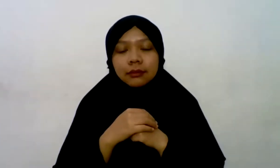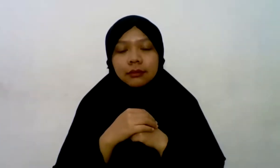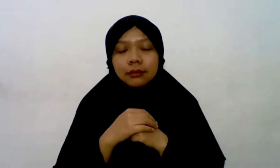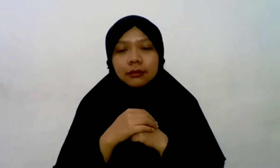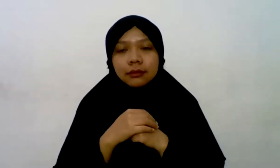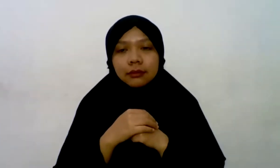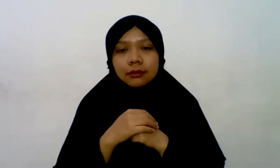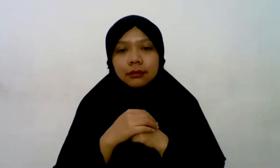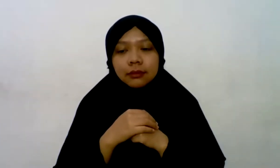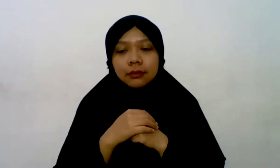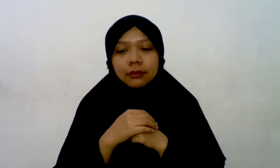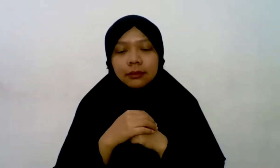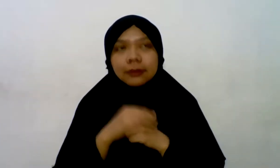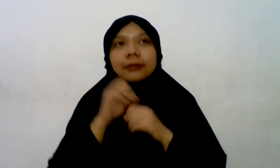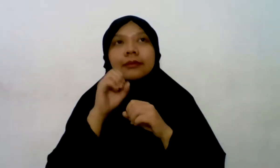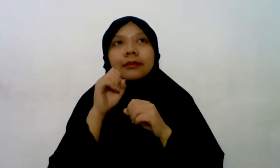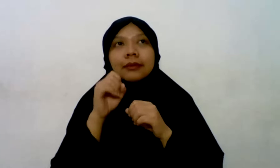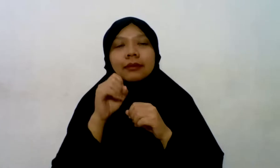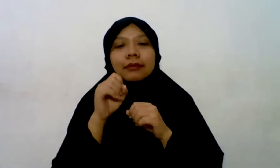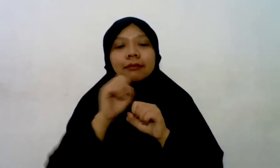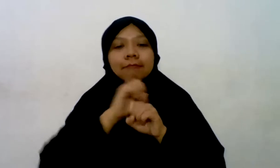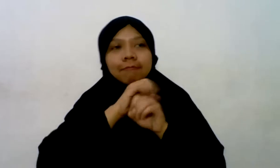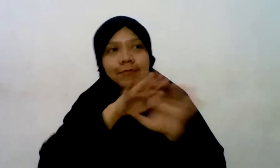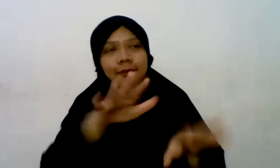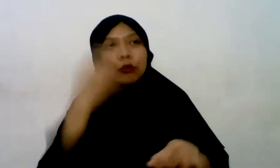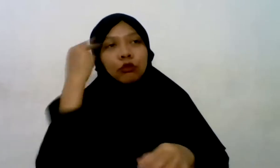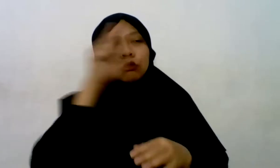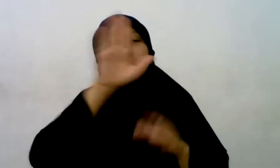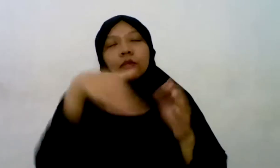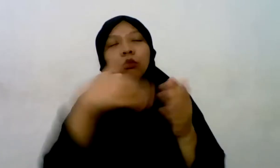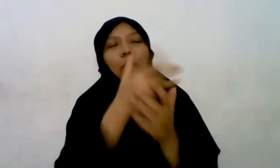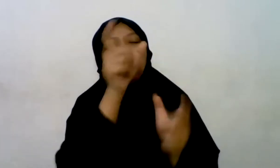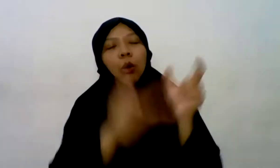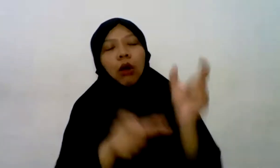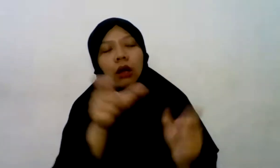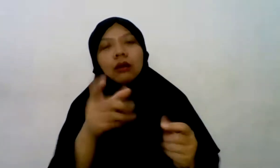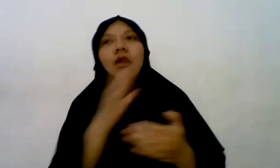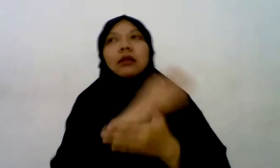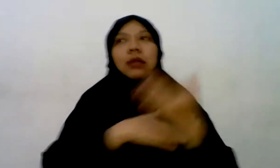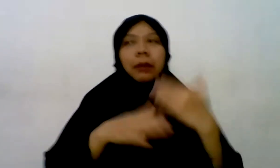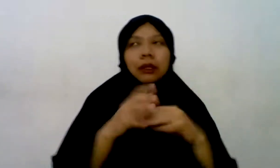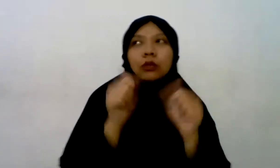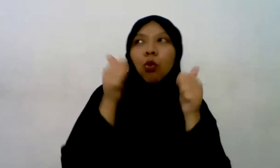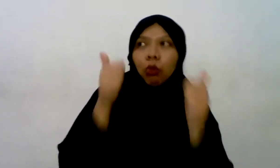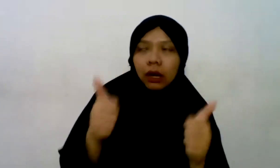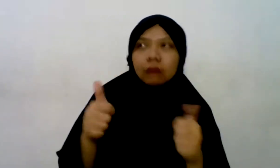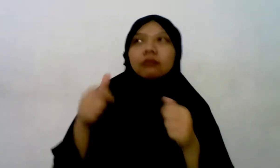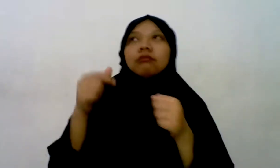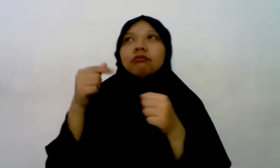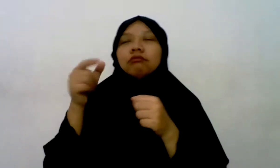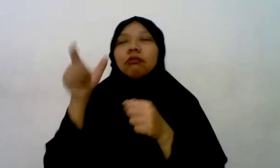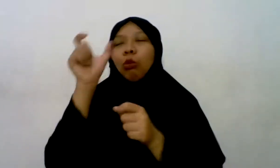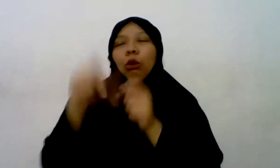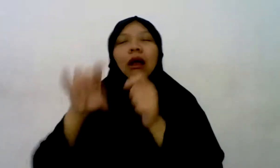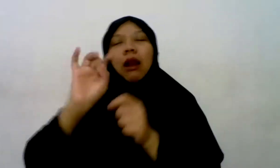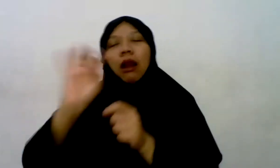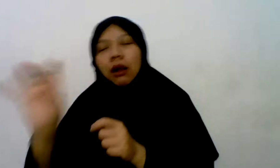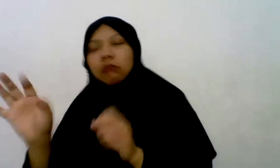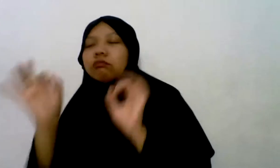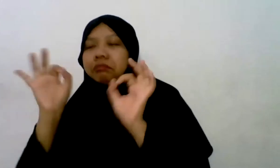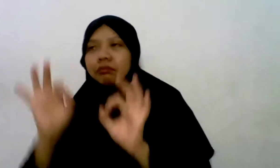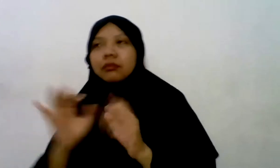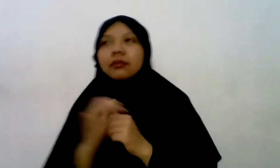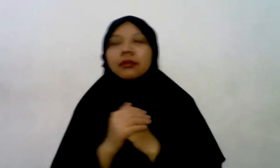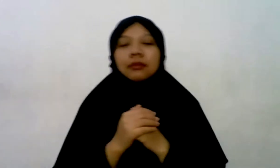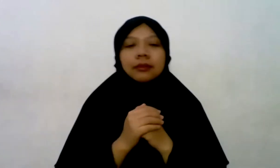accepted by people with disabilities. So they are not going to be missed out from bantuan sosial on, and from other types